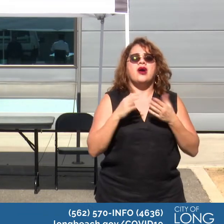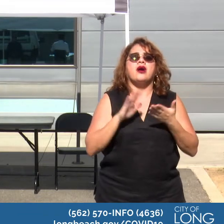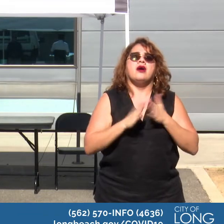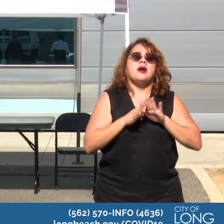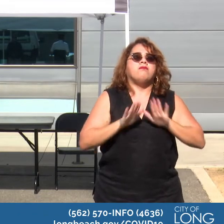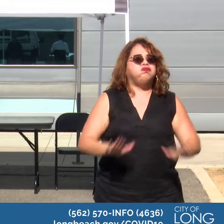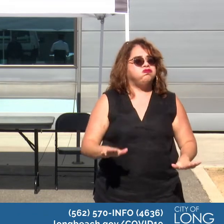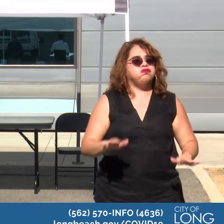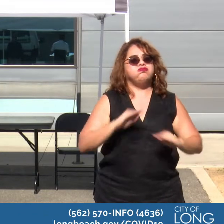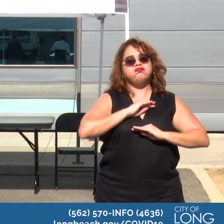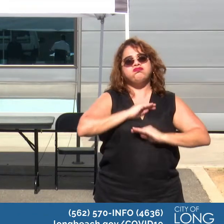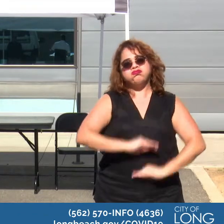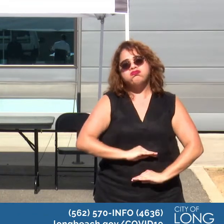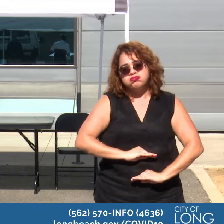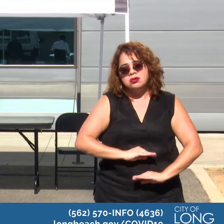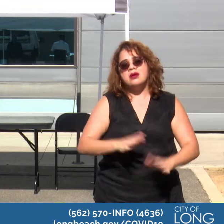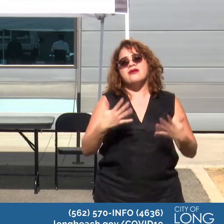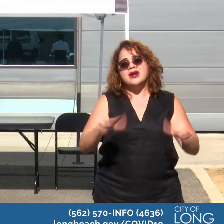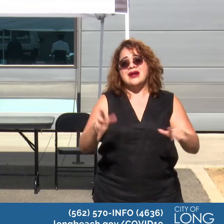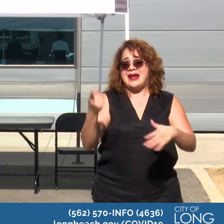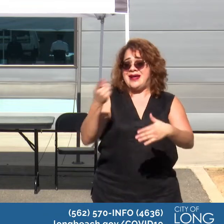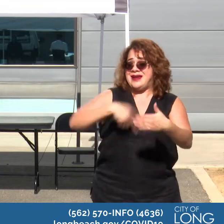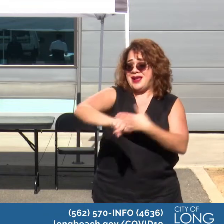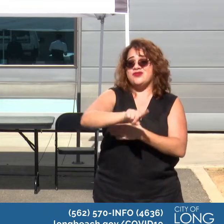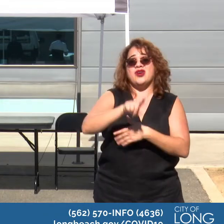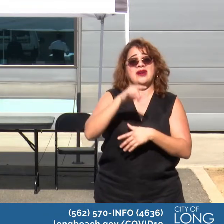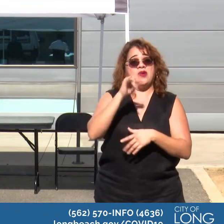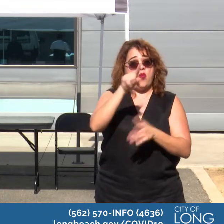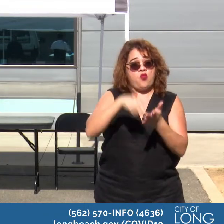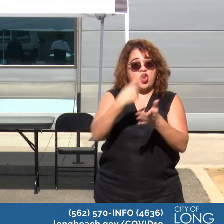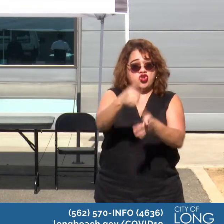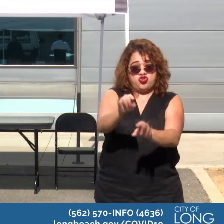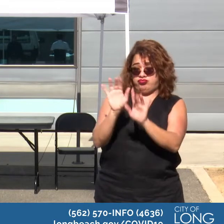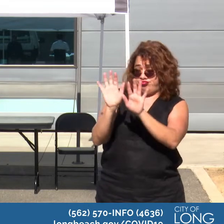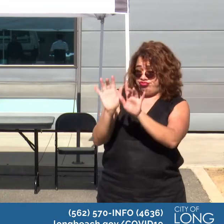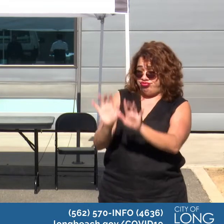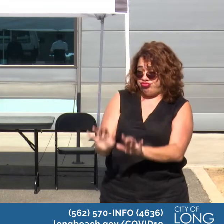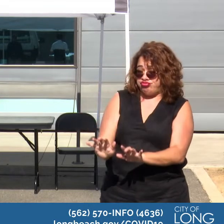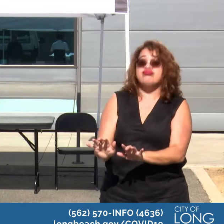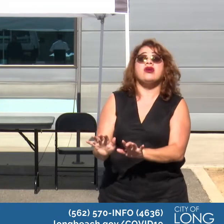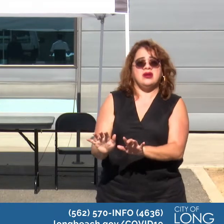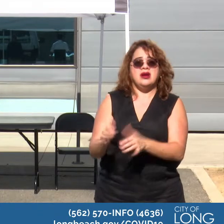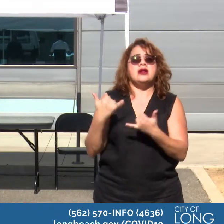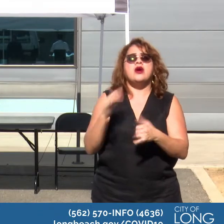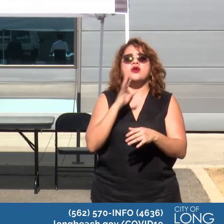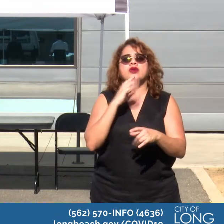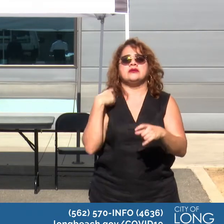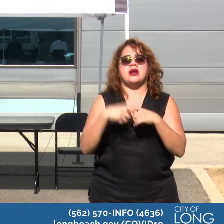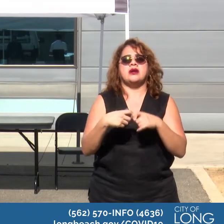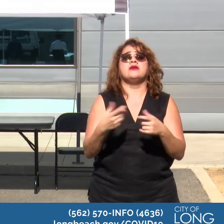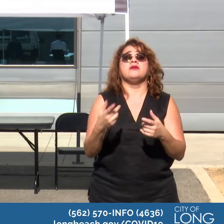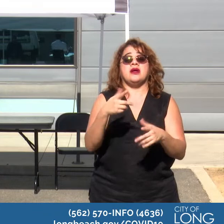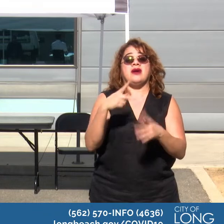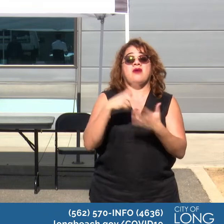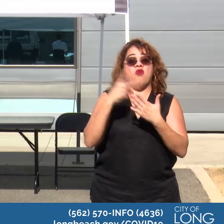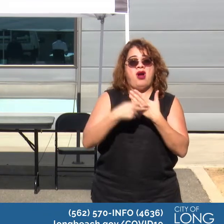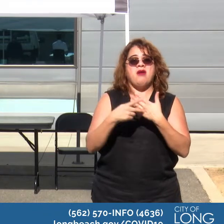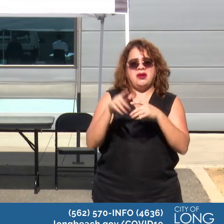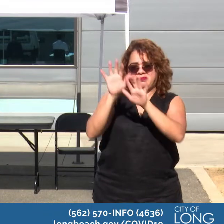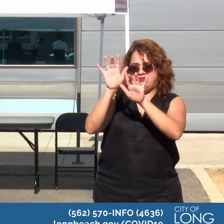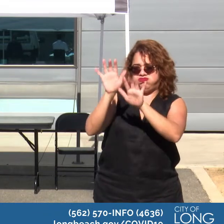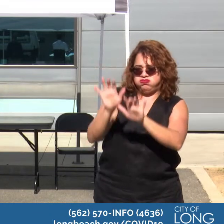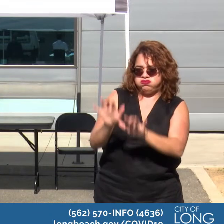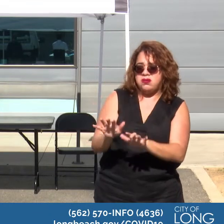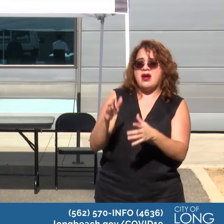are excited about that. Let me add that la próxima semana vamos a tener un programa en la ciudad que va a ser en el website, que vas a poder poner